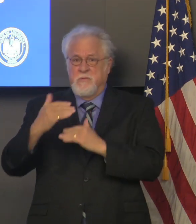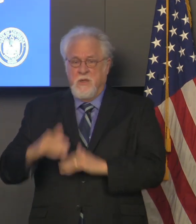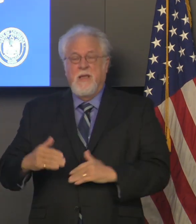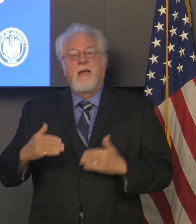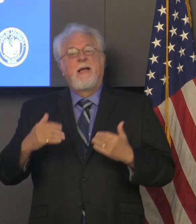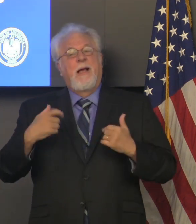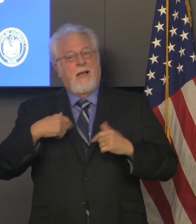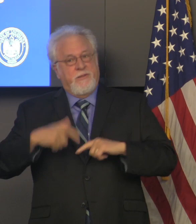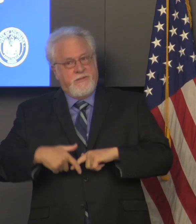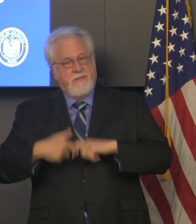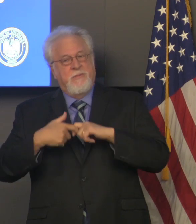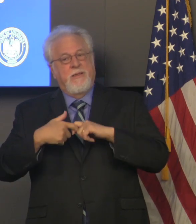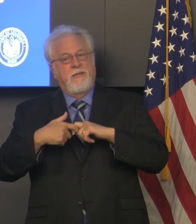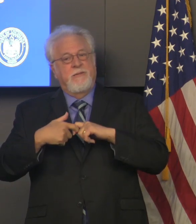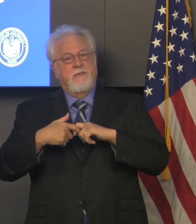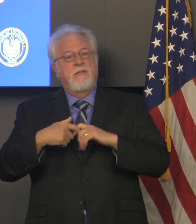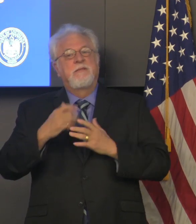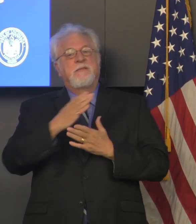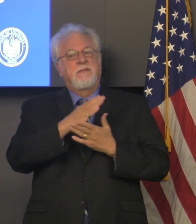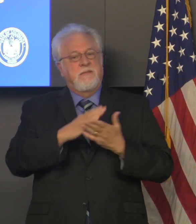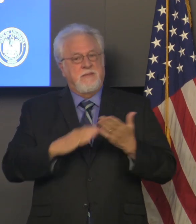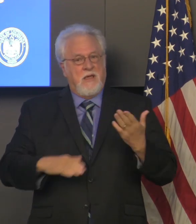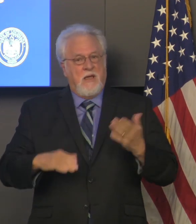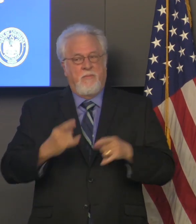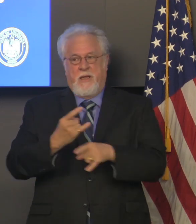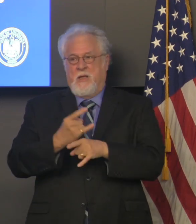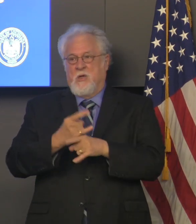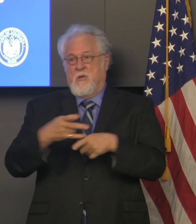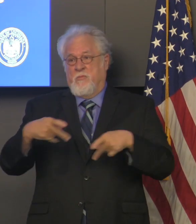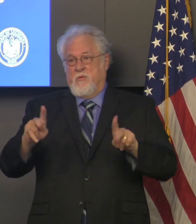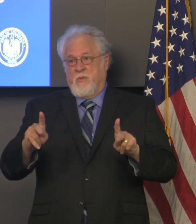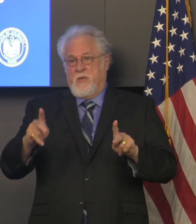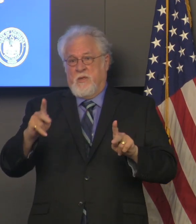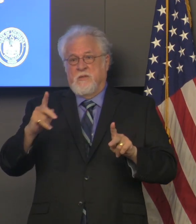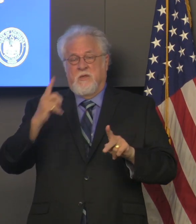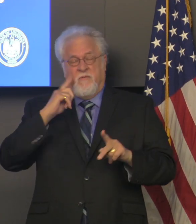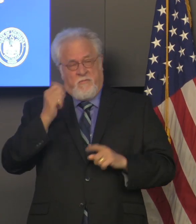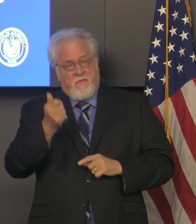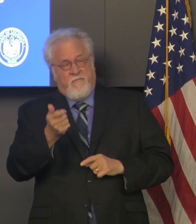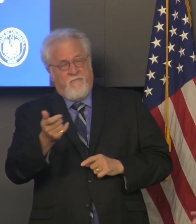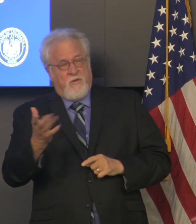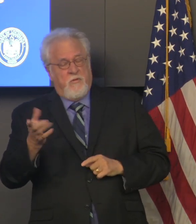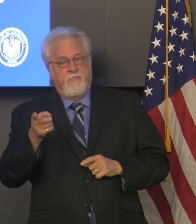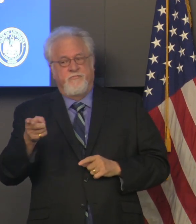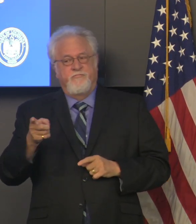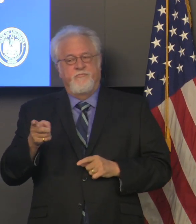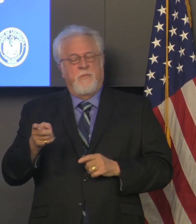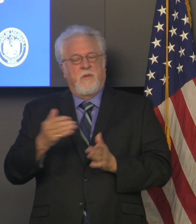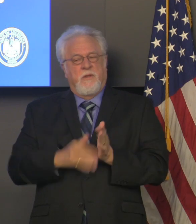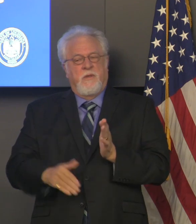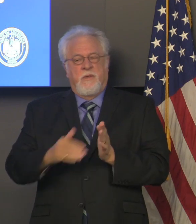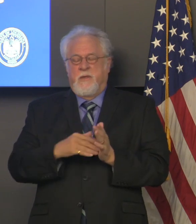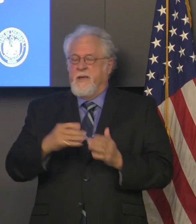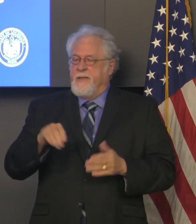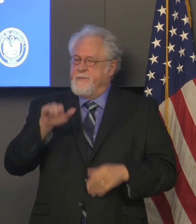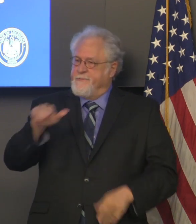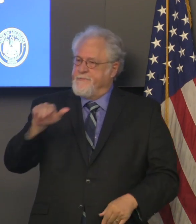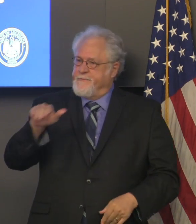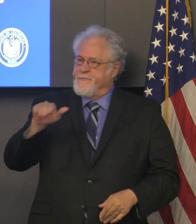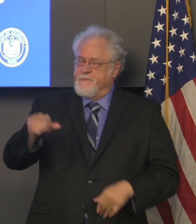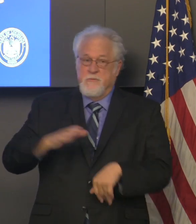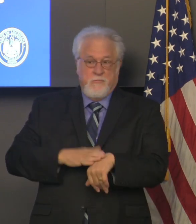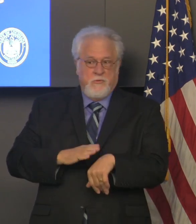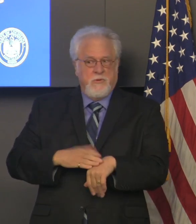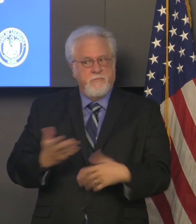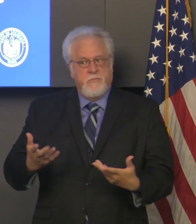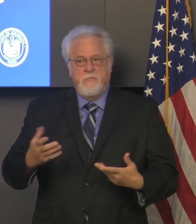had to suspend some alcohol permits from a few establishments that have repeatedly and after numerous warnings